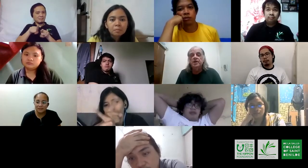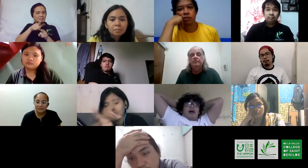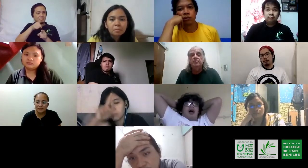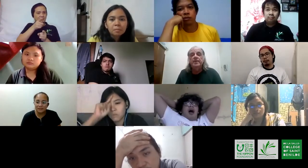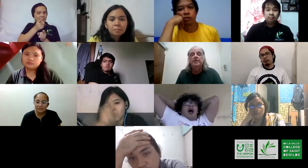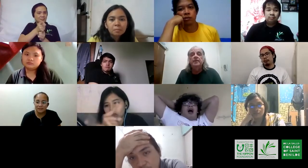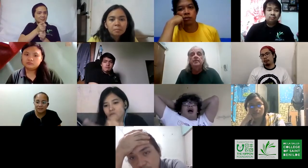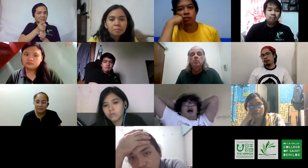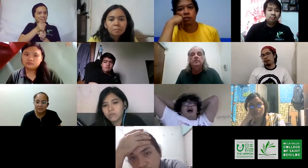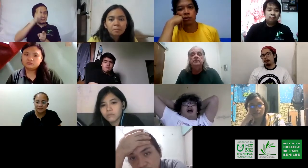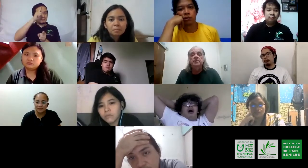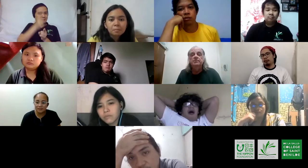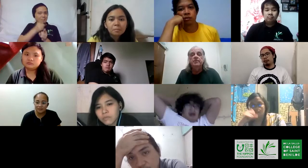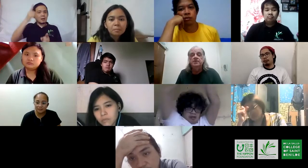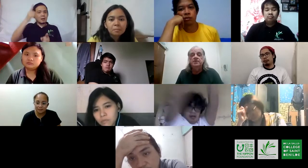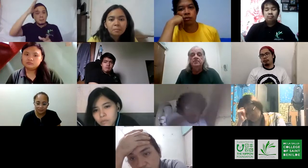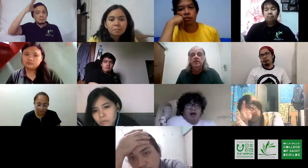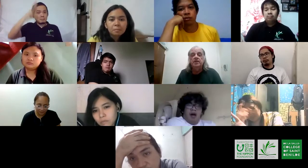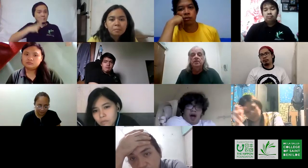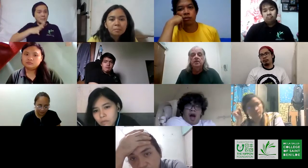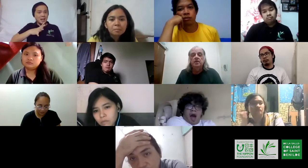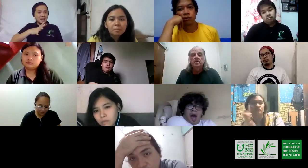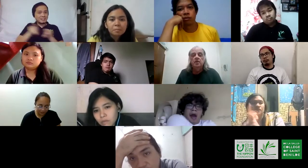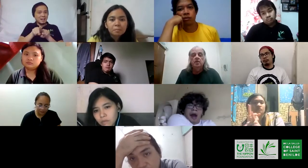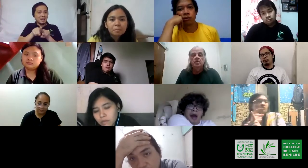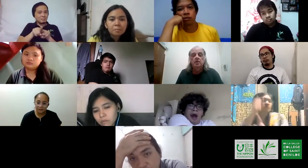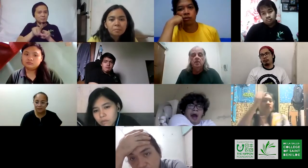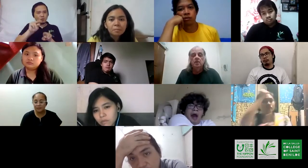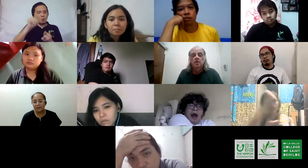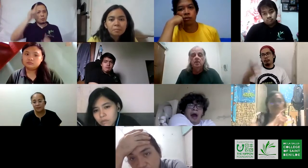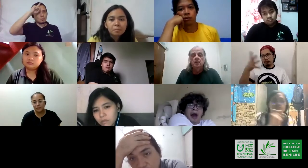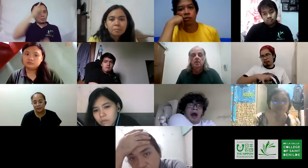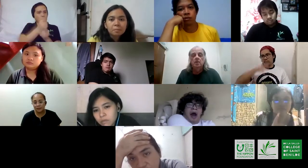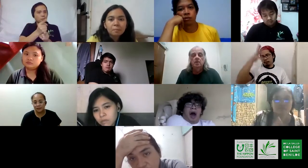no sign for men anymore. It's been assimilated.